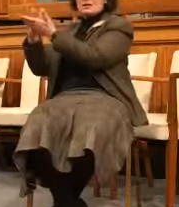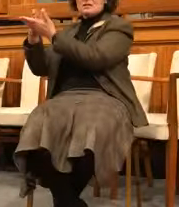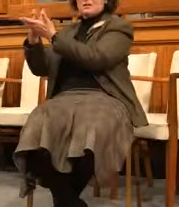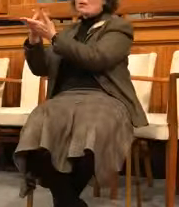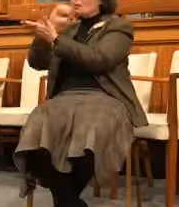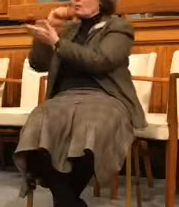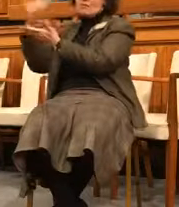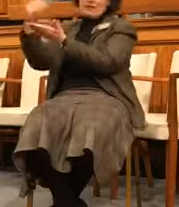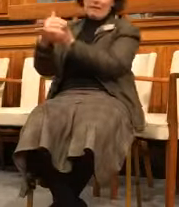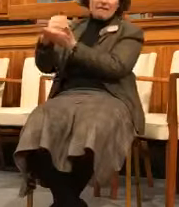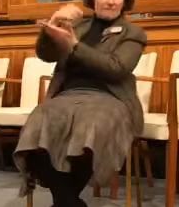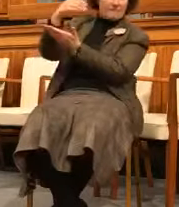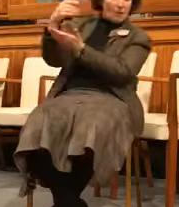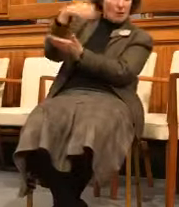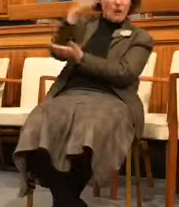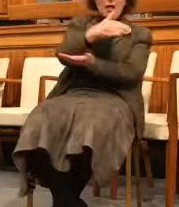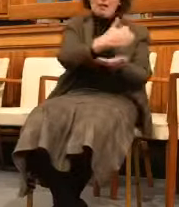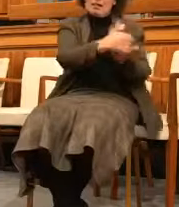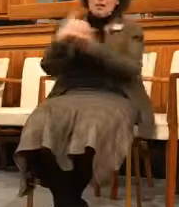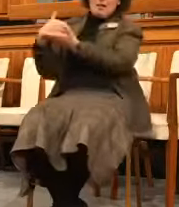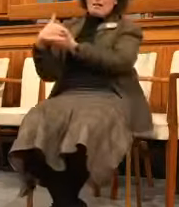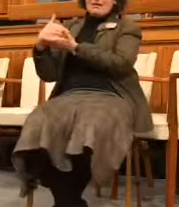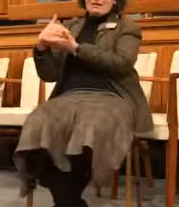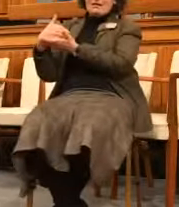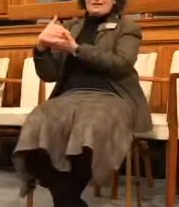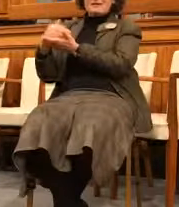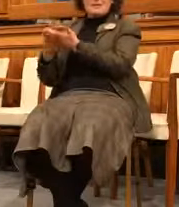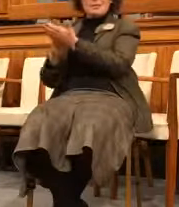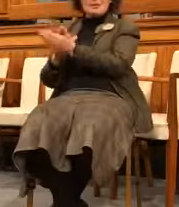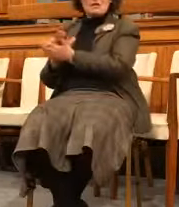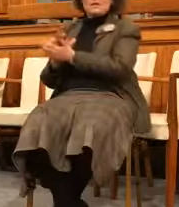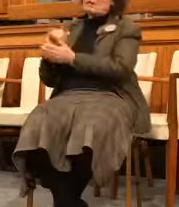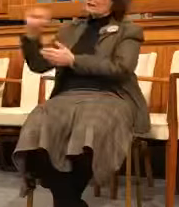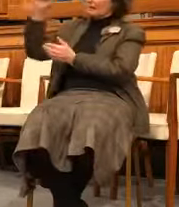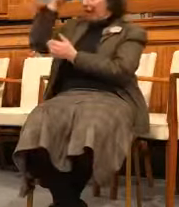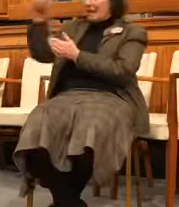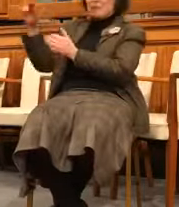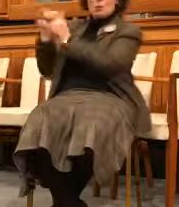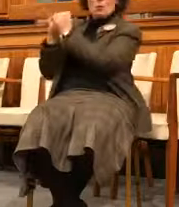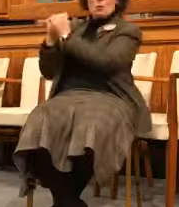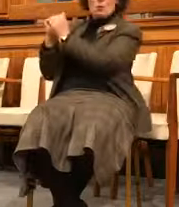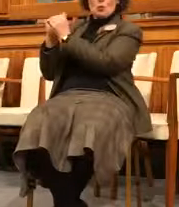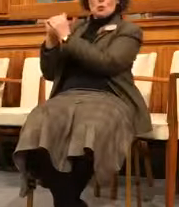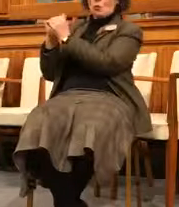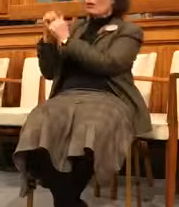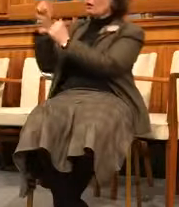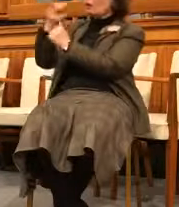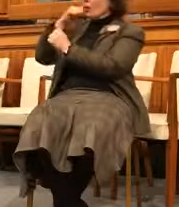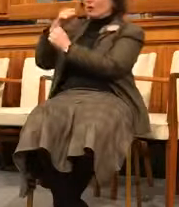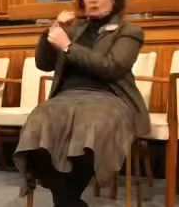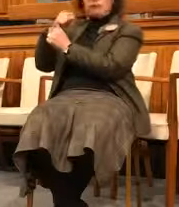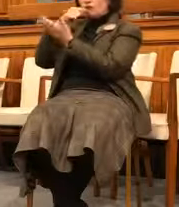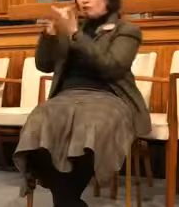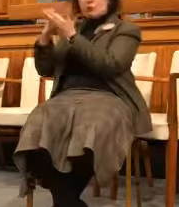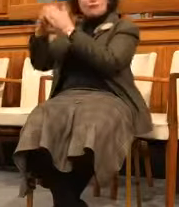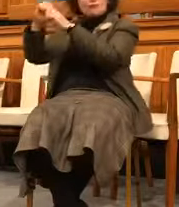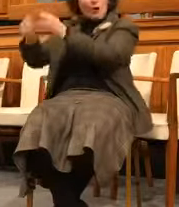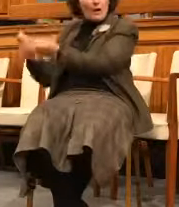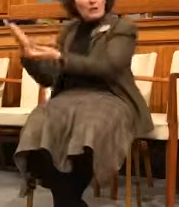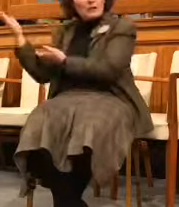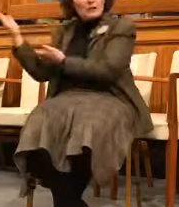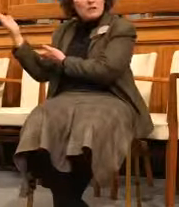will keep it. His honour and his name is at stake. He never broke a promise. It's as if you